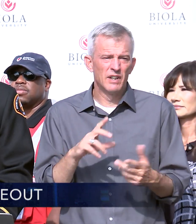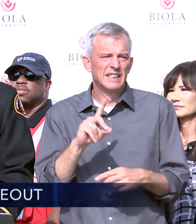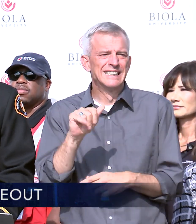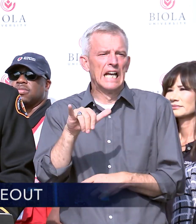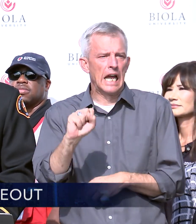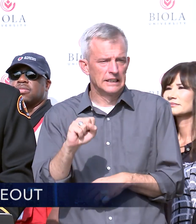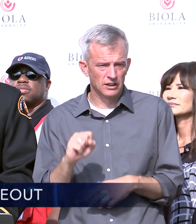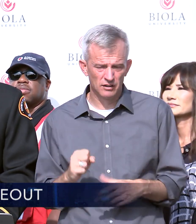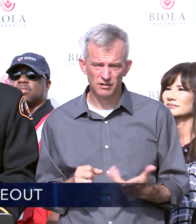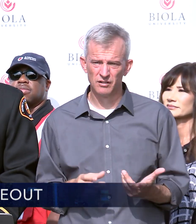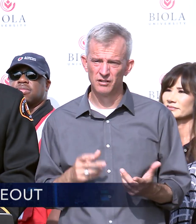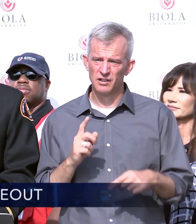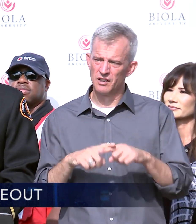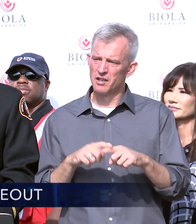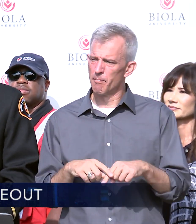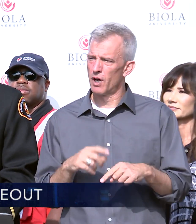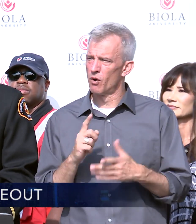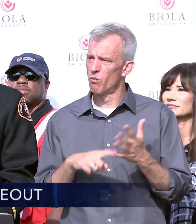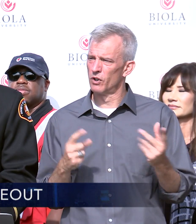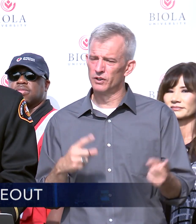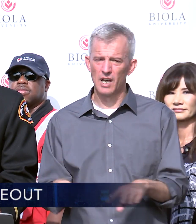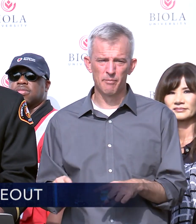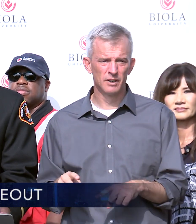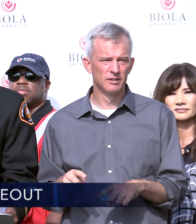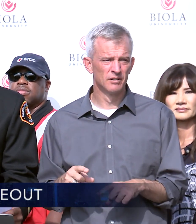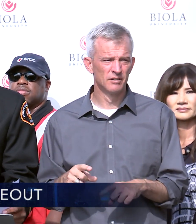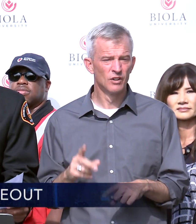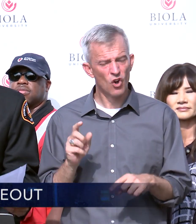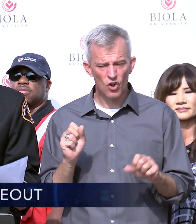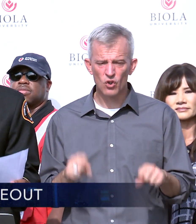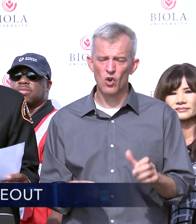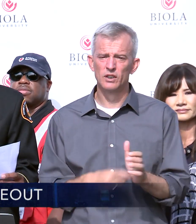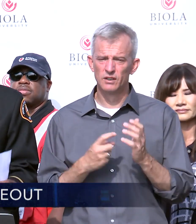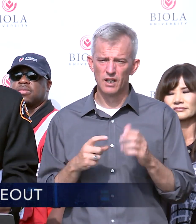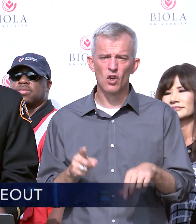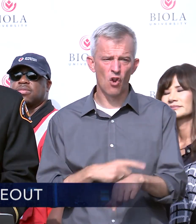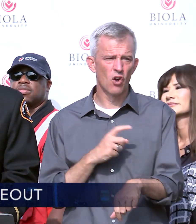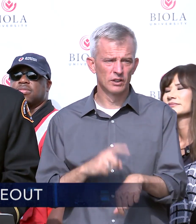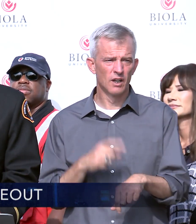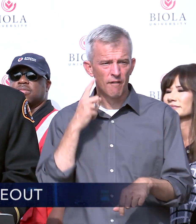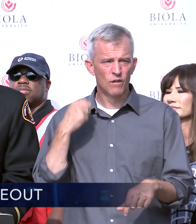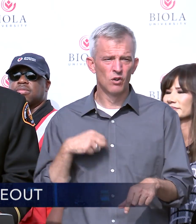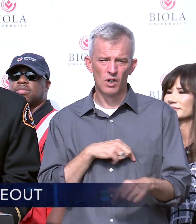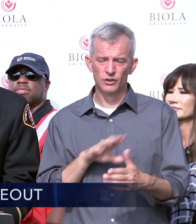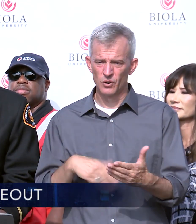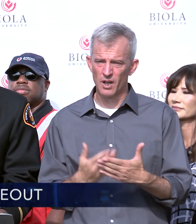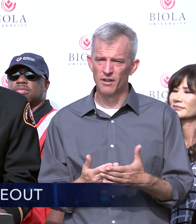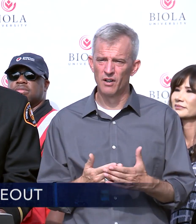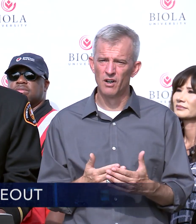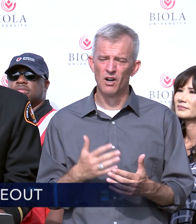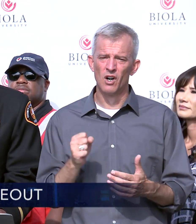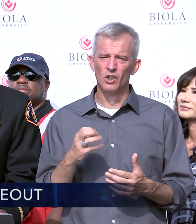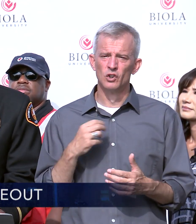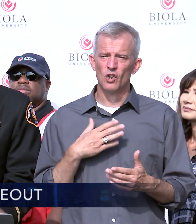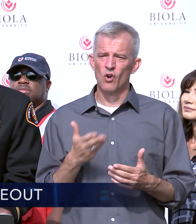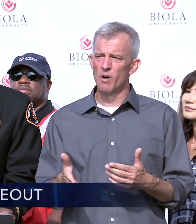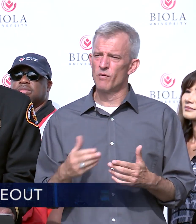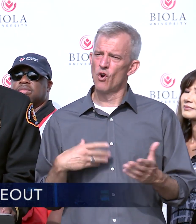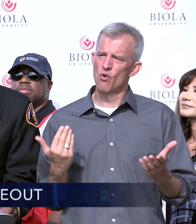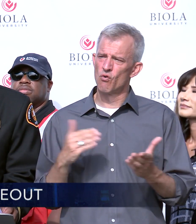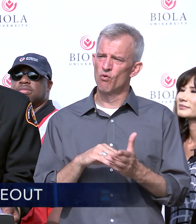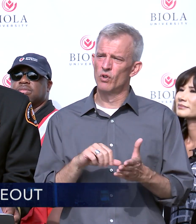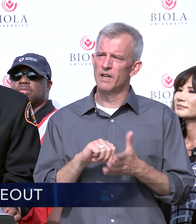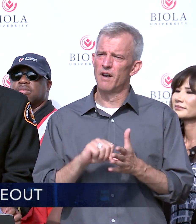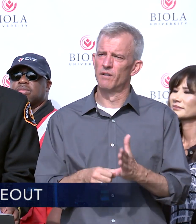days, depending on the type of incident and the magnitude of the earthquake. So I'm here to re-emphasize the importance of